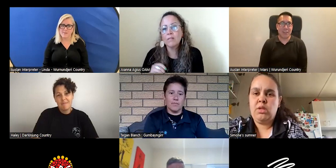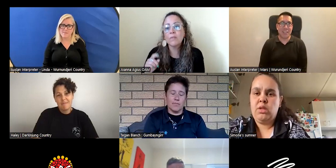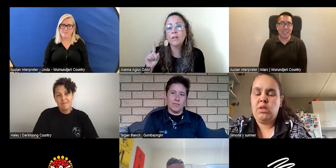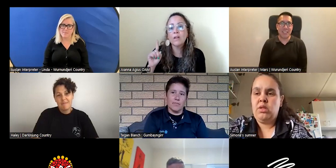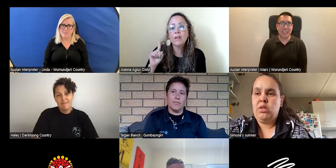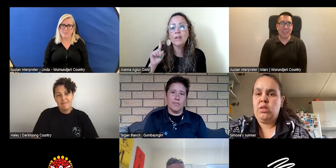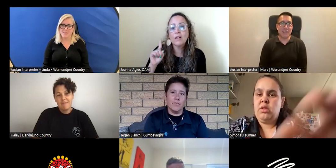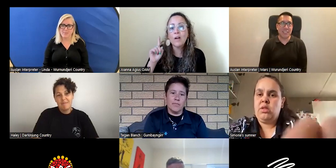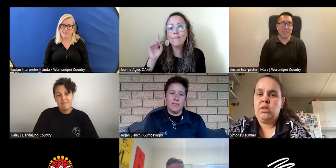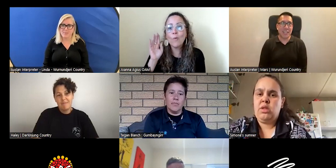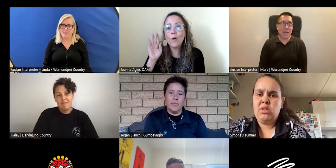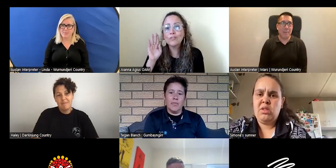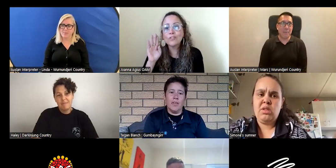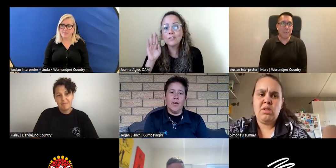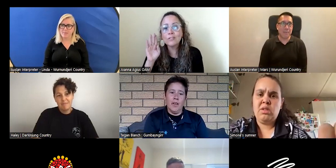Yeah. Right. Yeah.